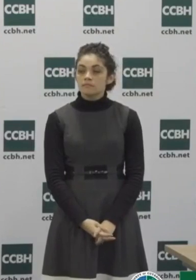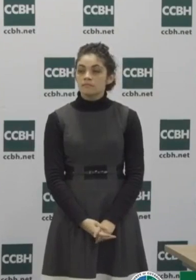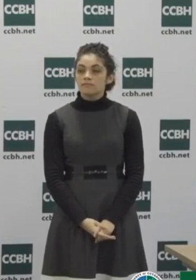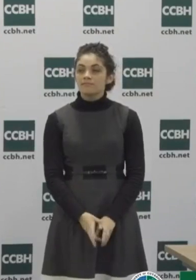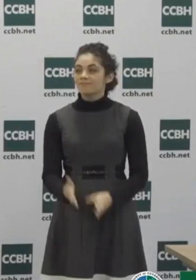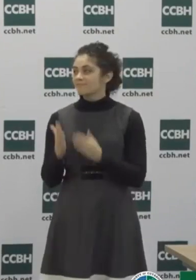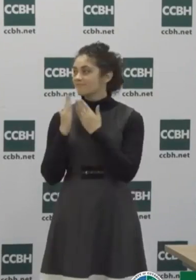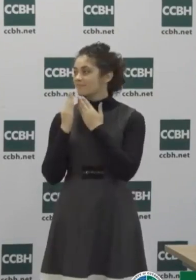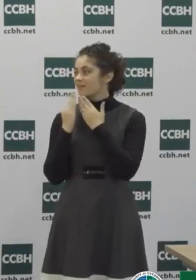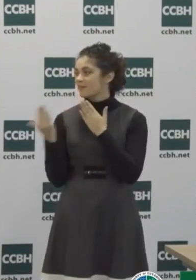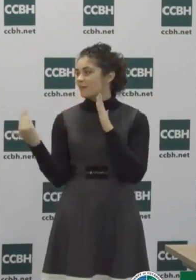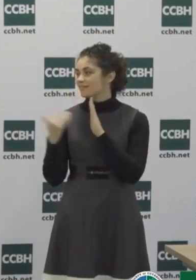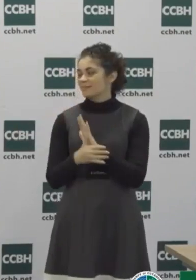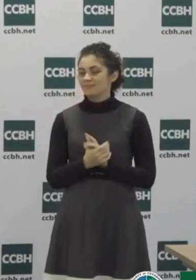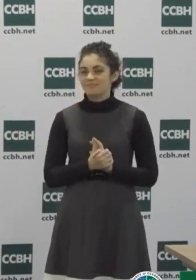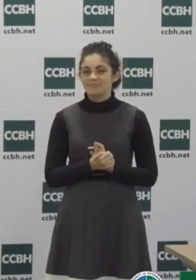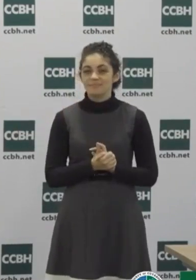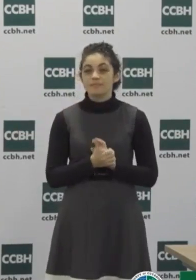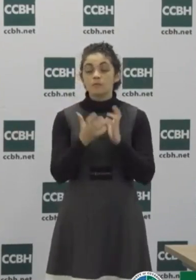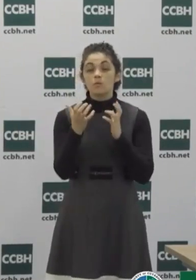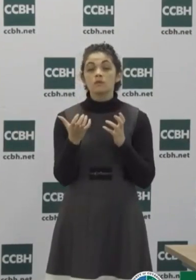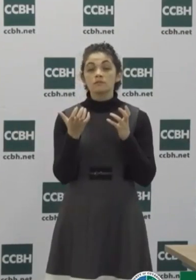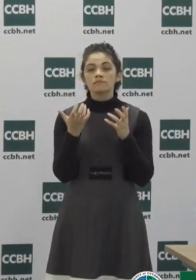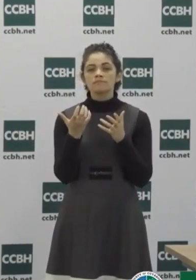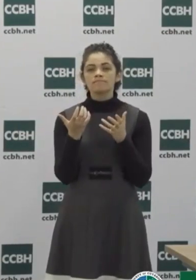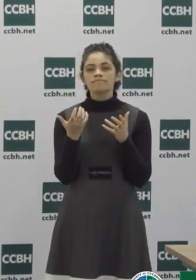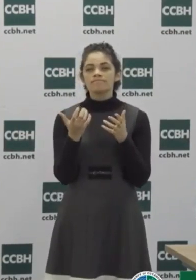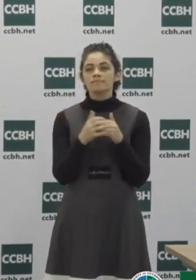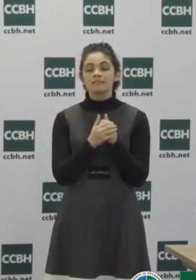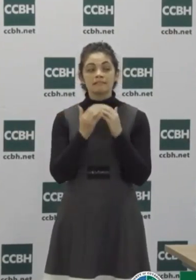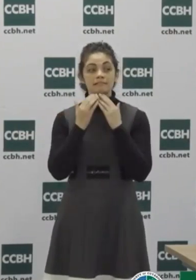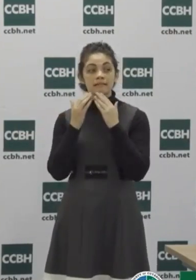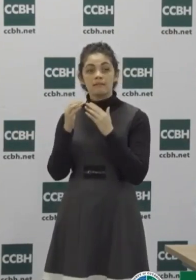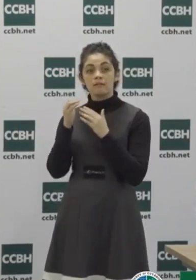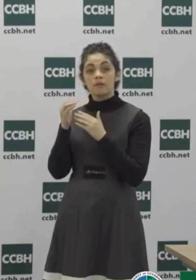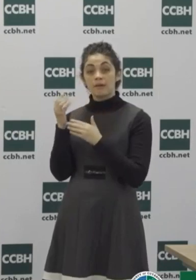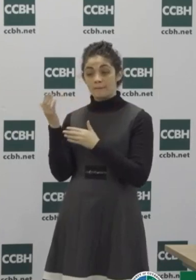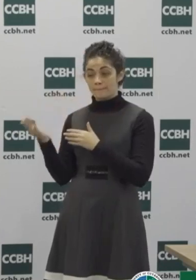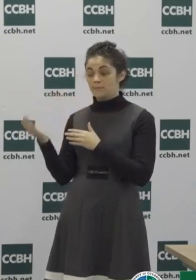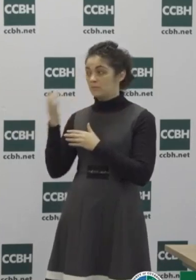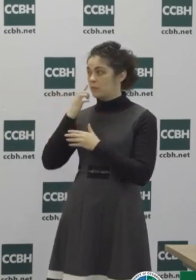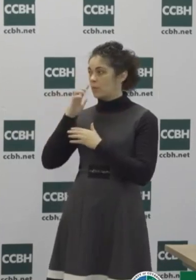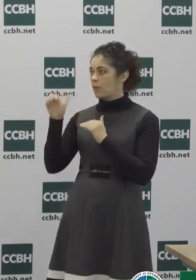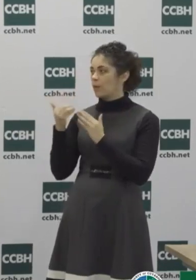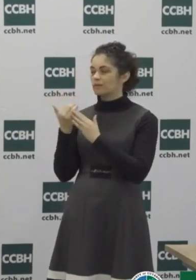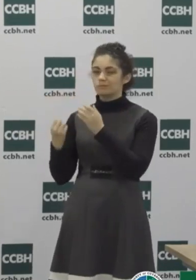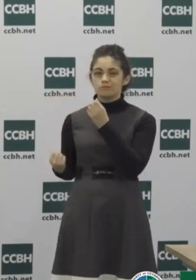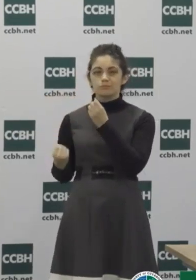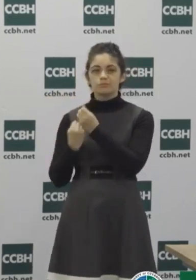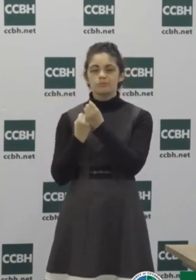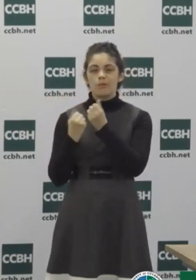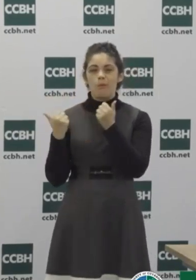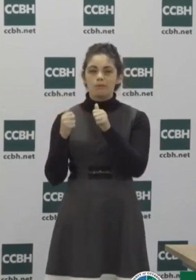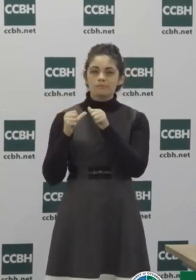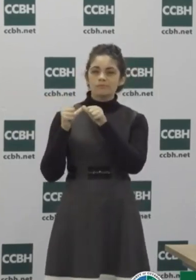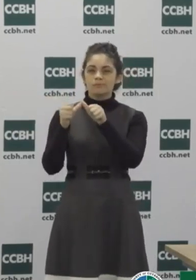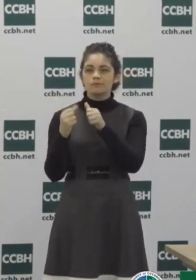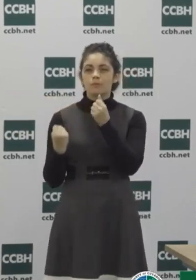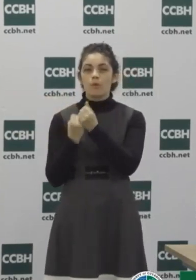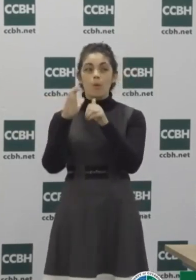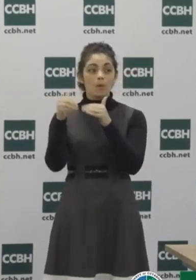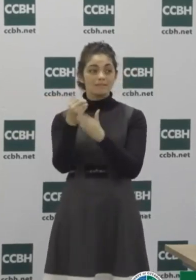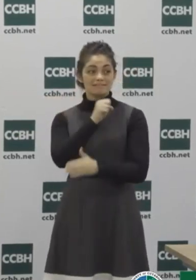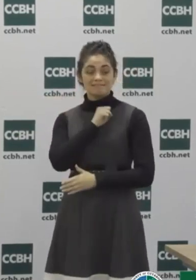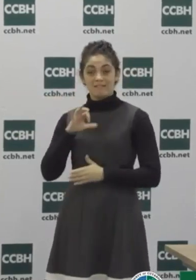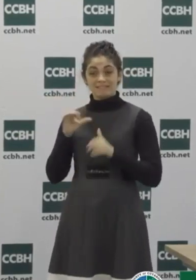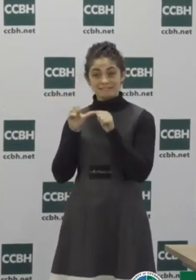Thank you very much, Executive Budish. I'd like to thank Armin for his stalwart support and that of his staff